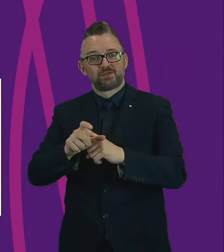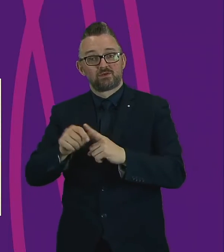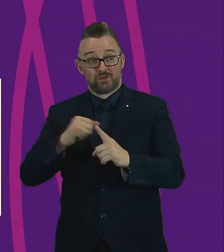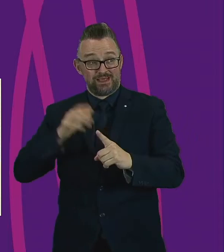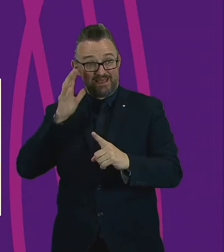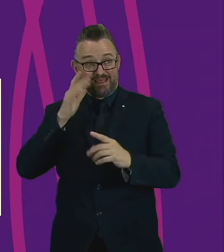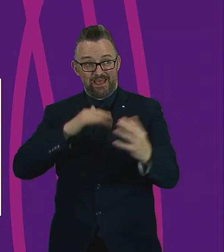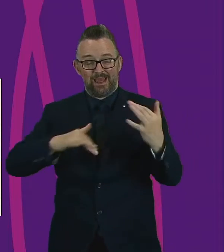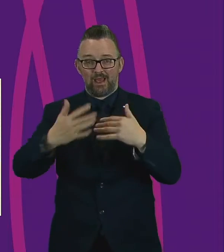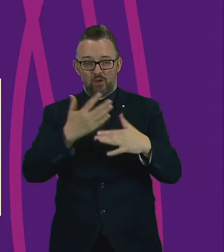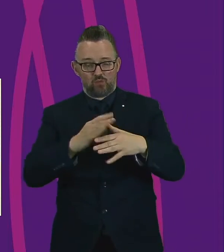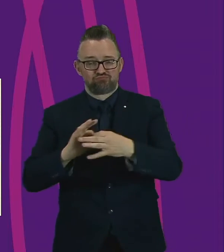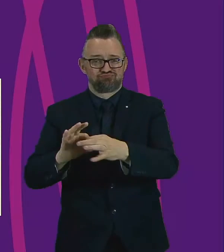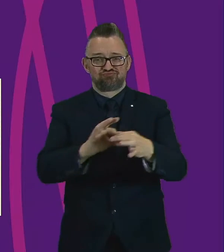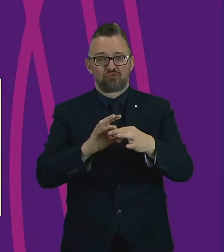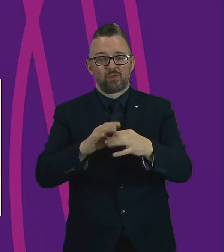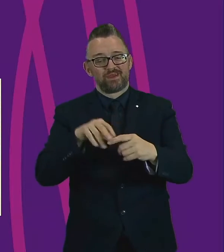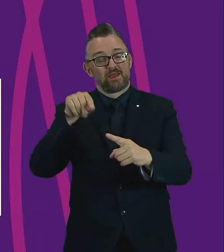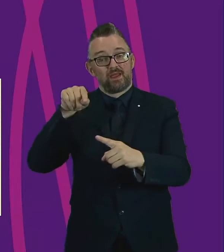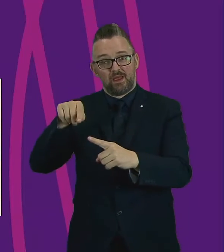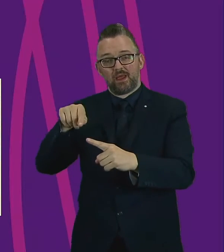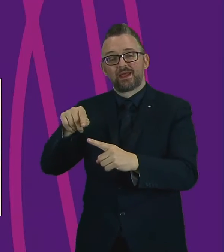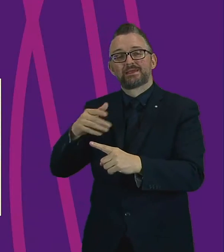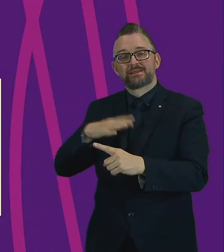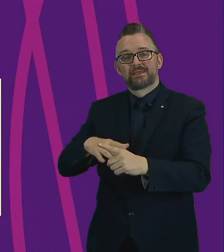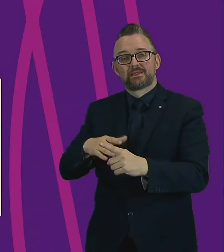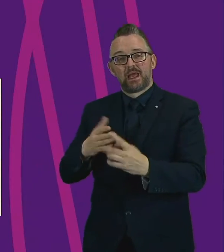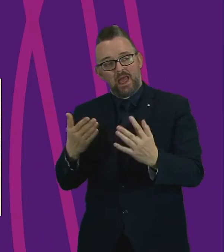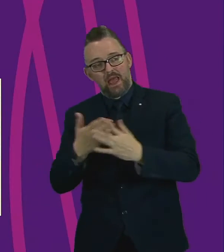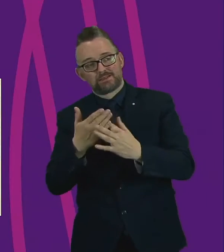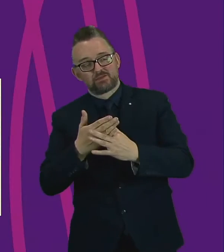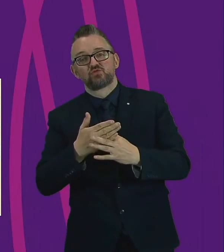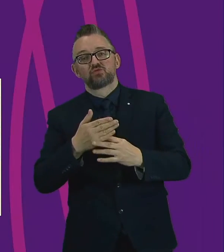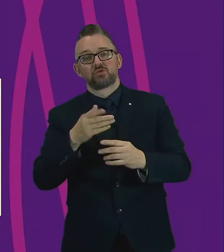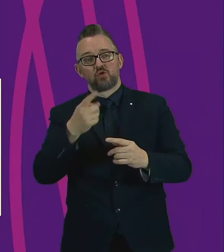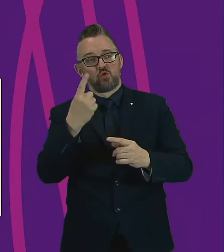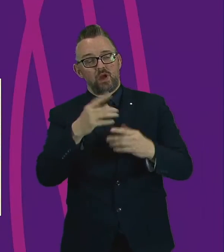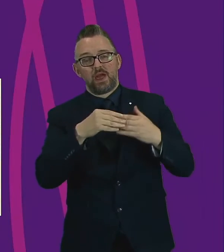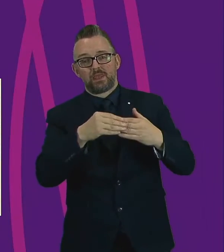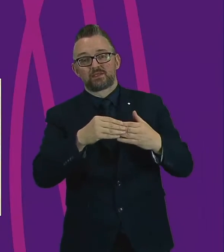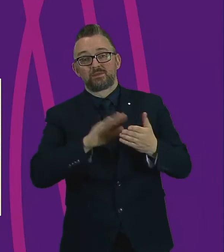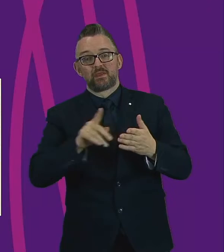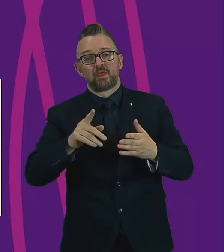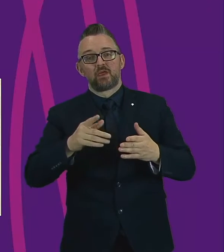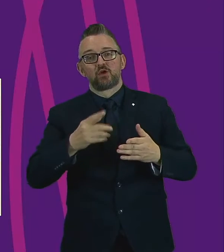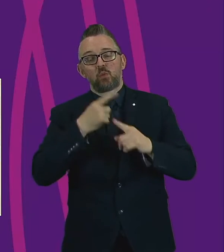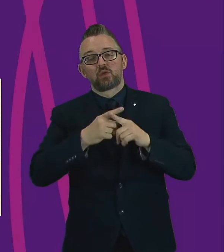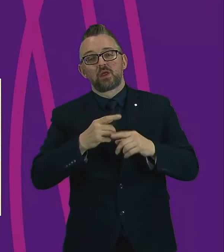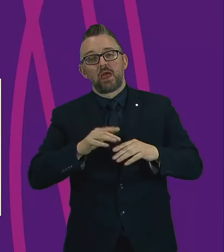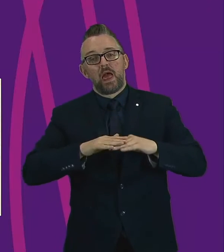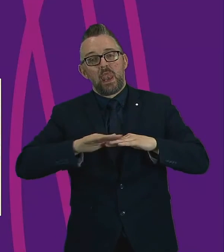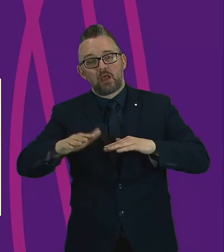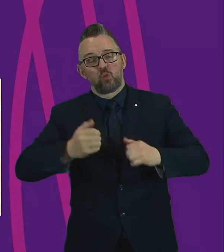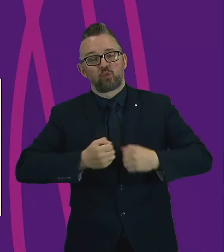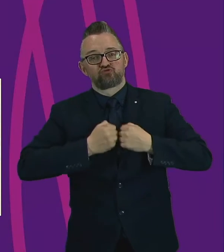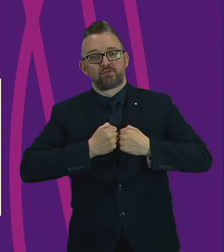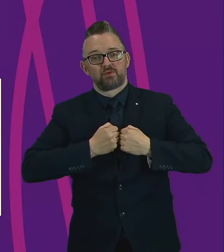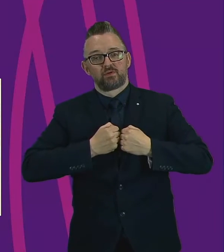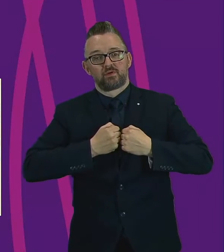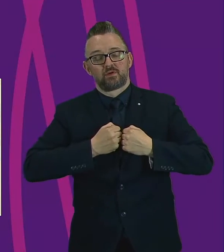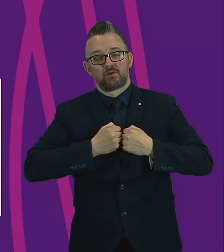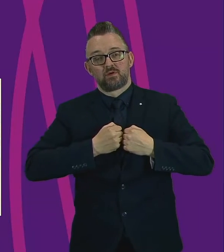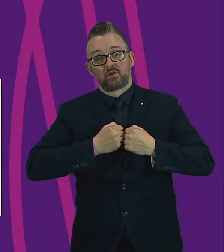in rural areas, but they need access to the economic levers, and that is ownership of land, to make a difference, because the